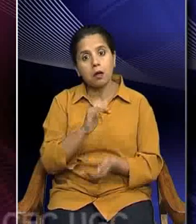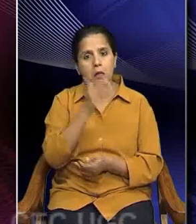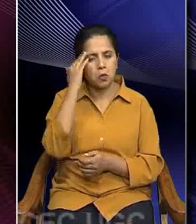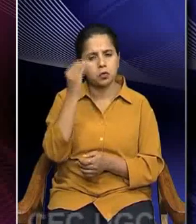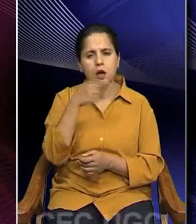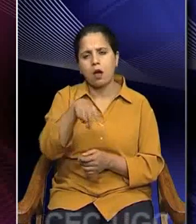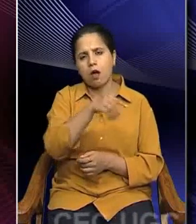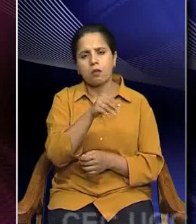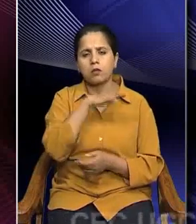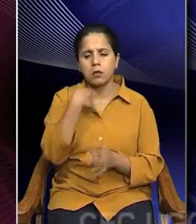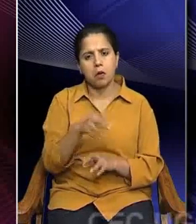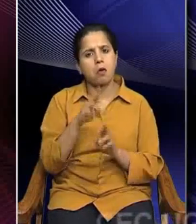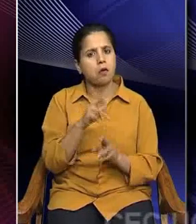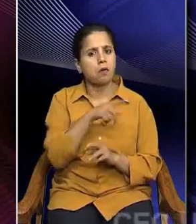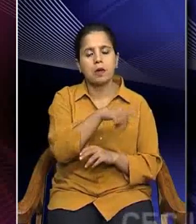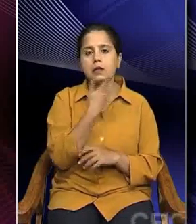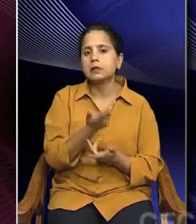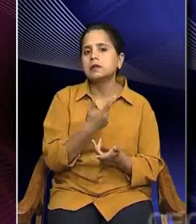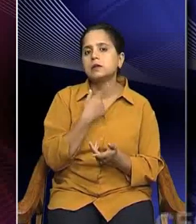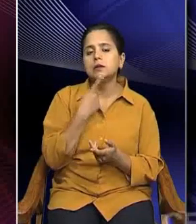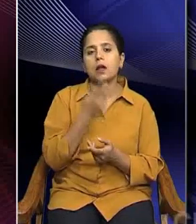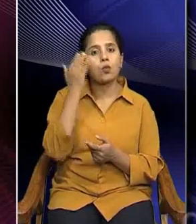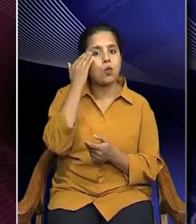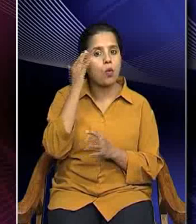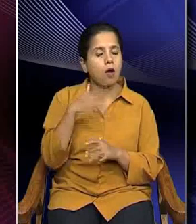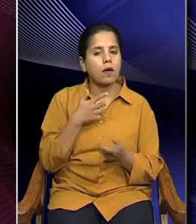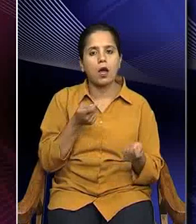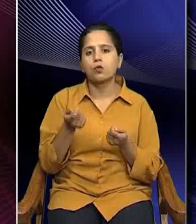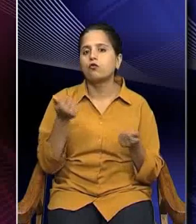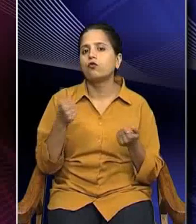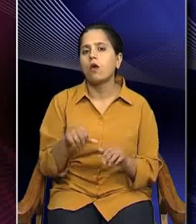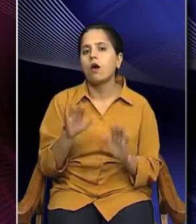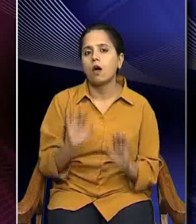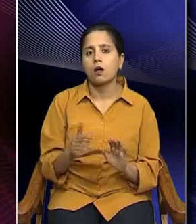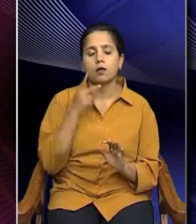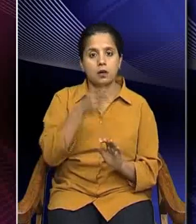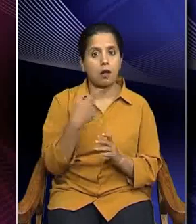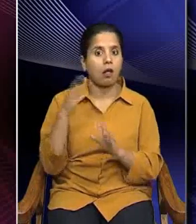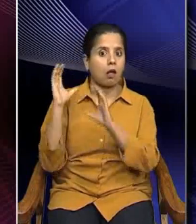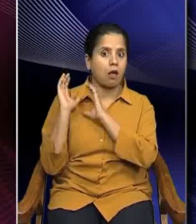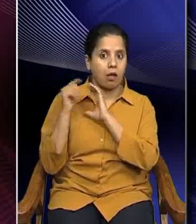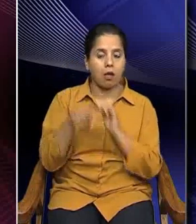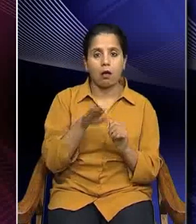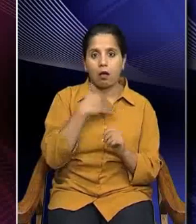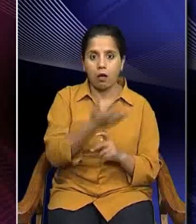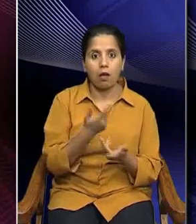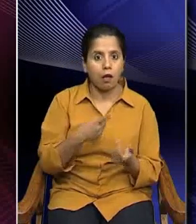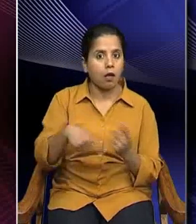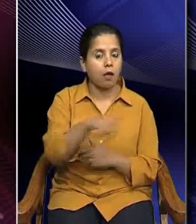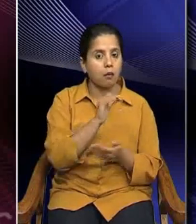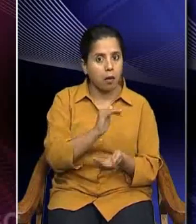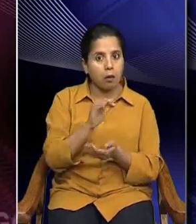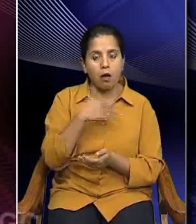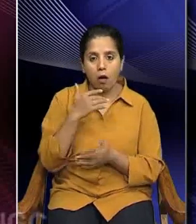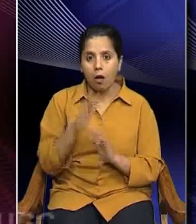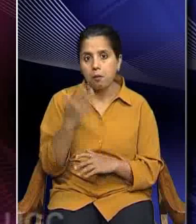it's beyond their means and capacities and control to curtail the burden of risk of death among infants and children.